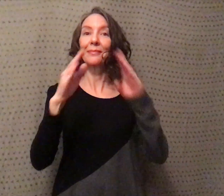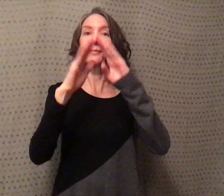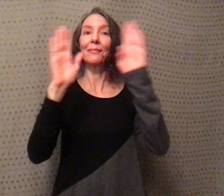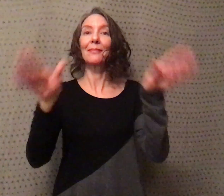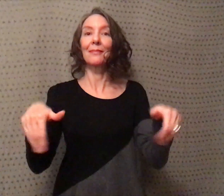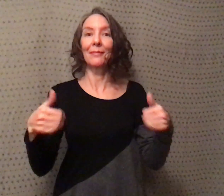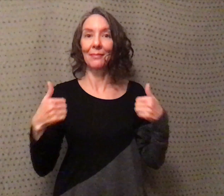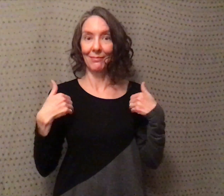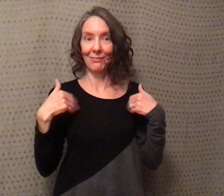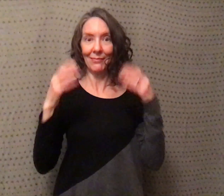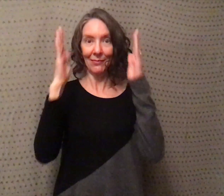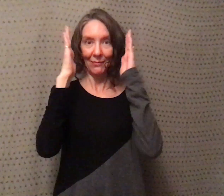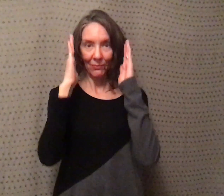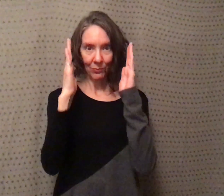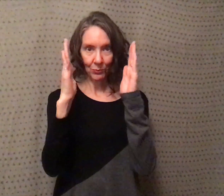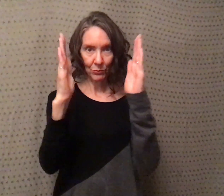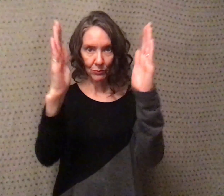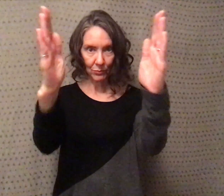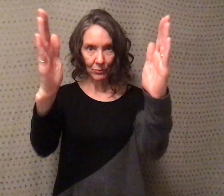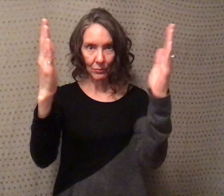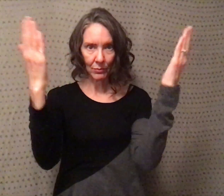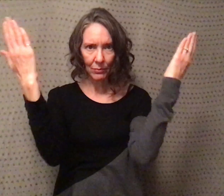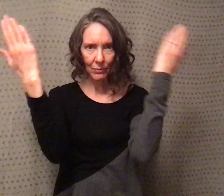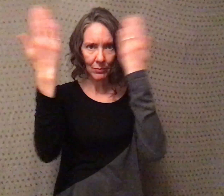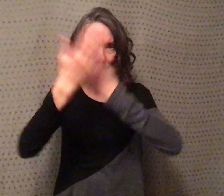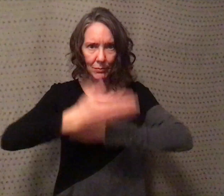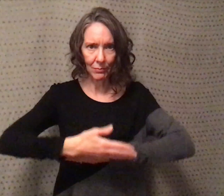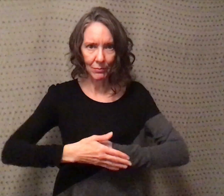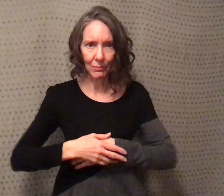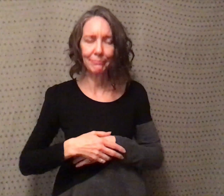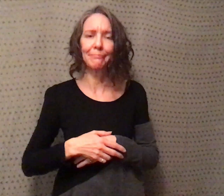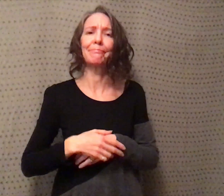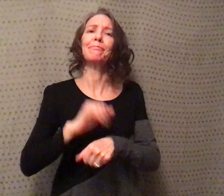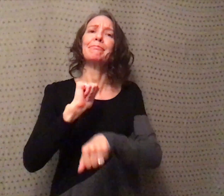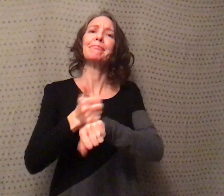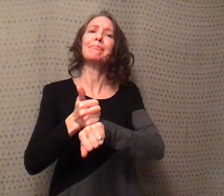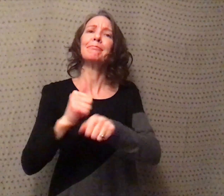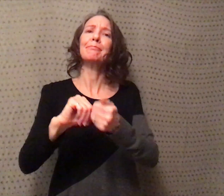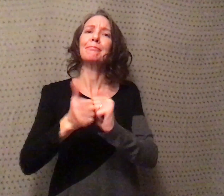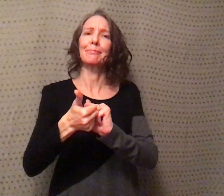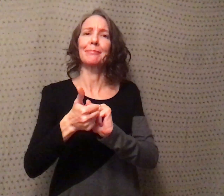house that had a long hallway that was dark.